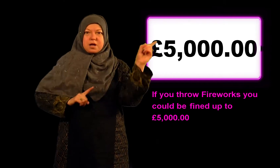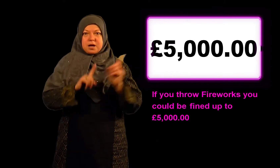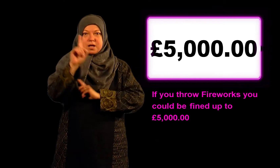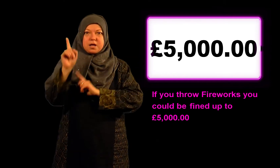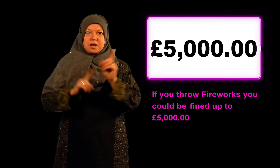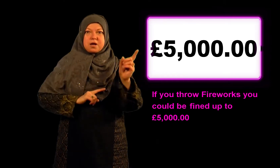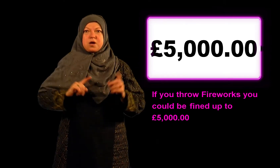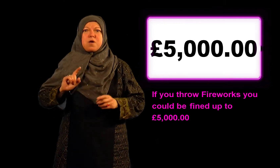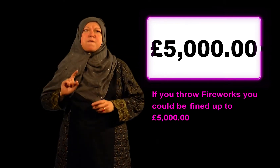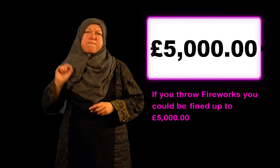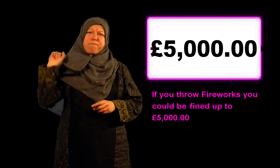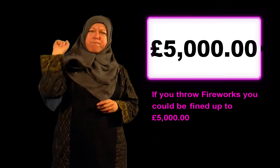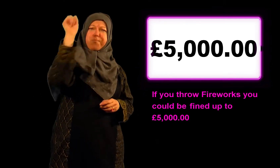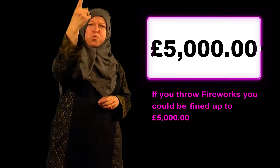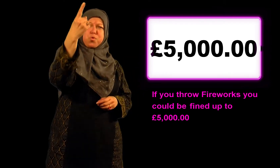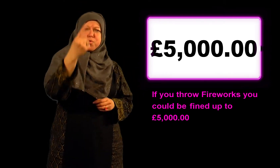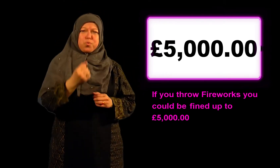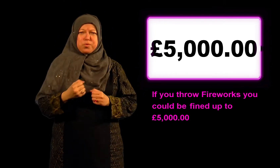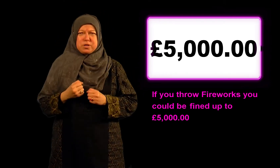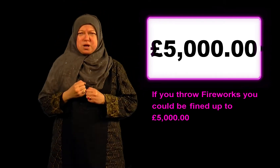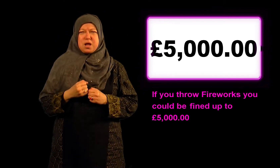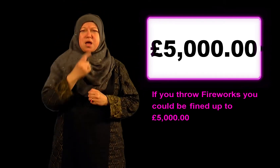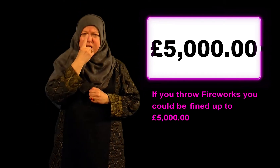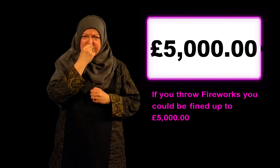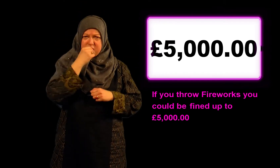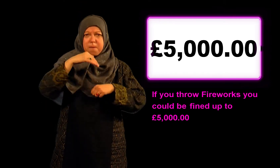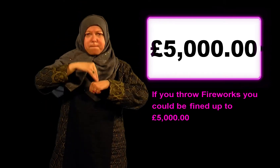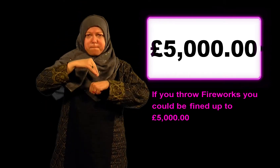If you throw fireworks, you could be fined up to £5,000.